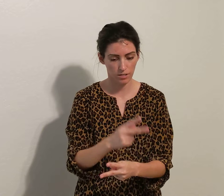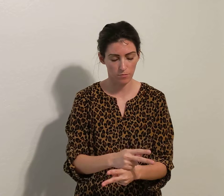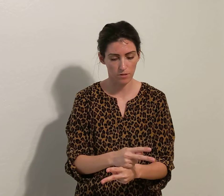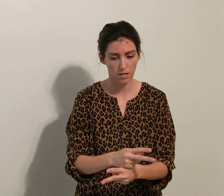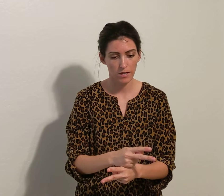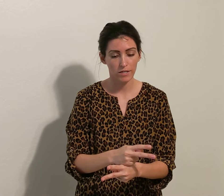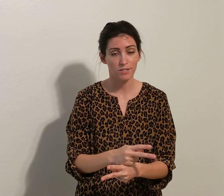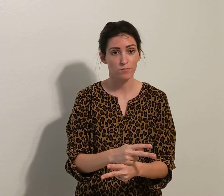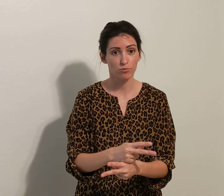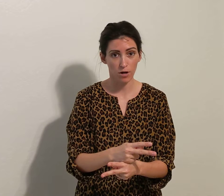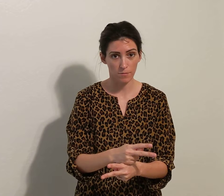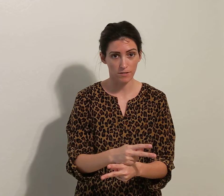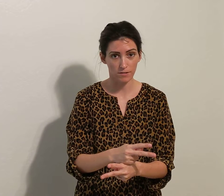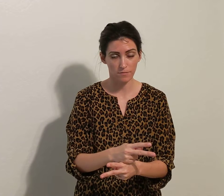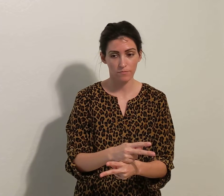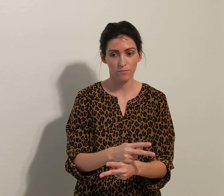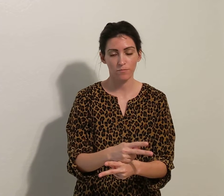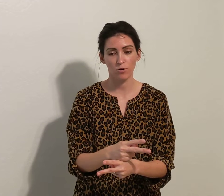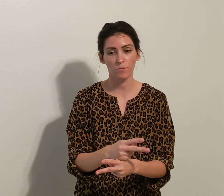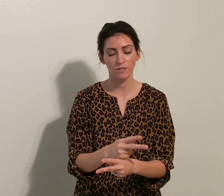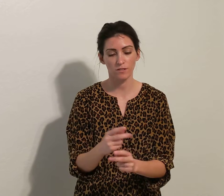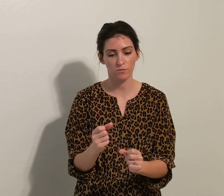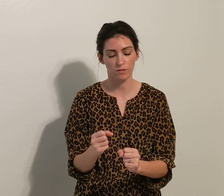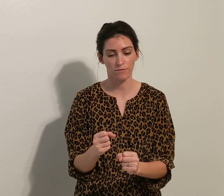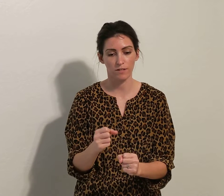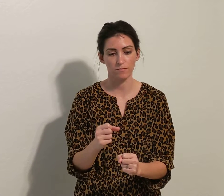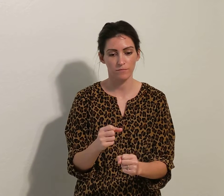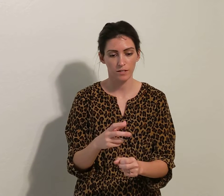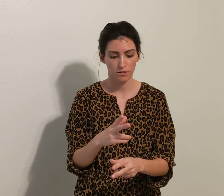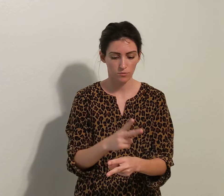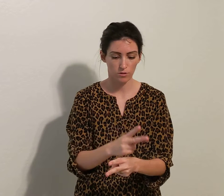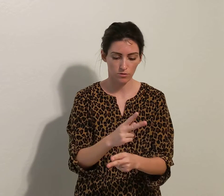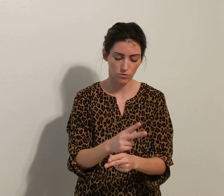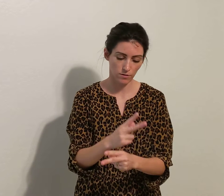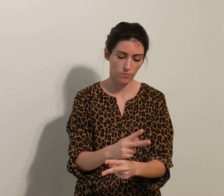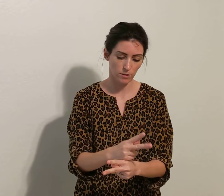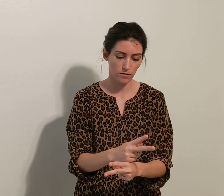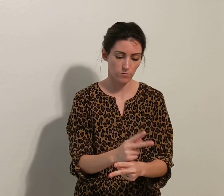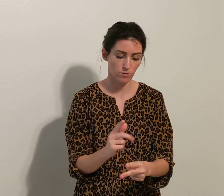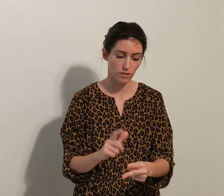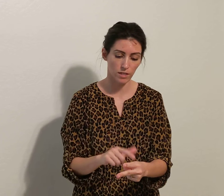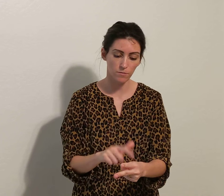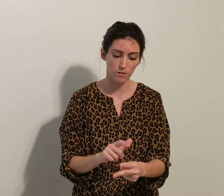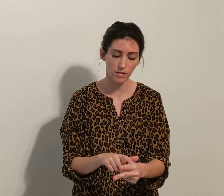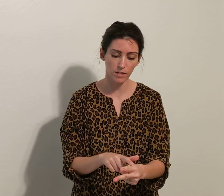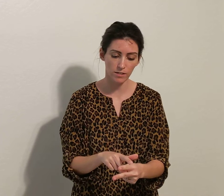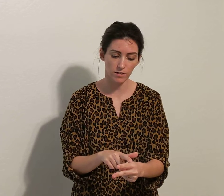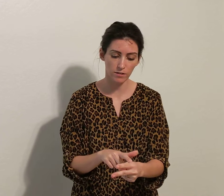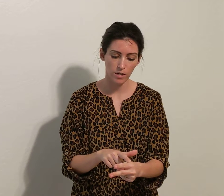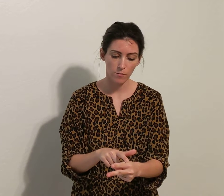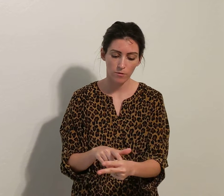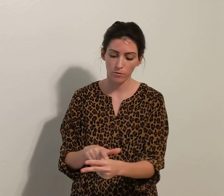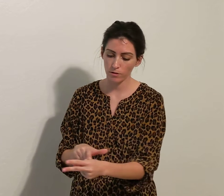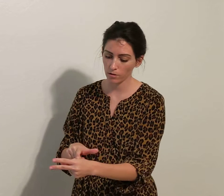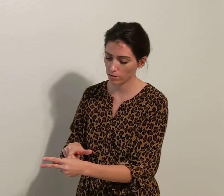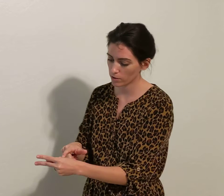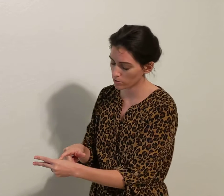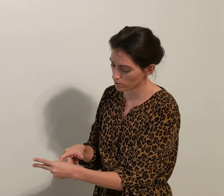keep his promise. Promise is really fun. So we're going to go straight from here. We're going to keep this hand here, but we're going to,